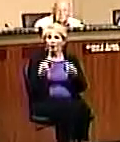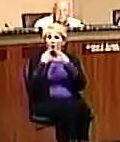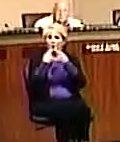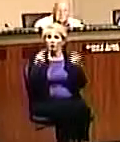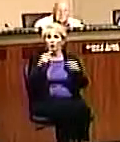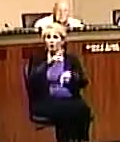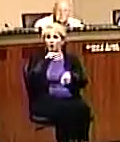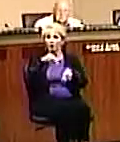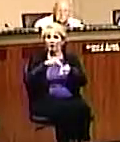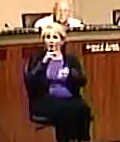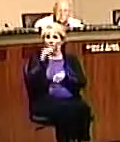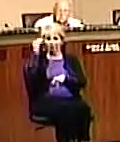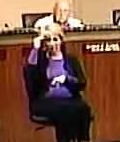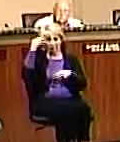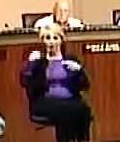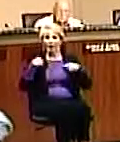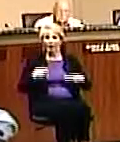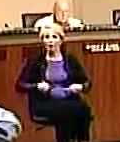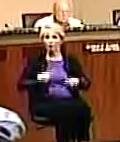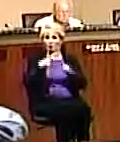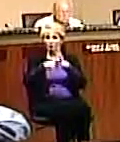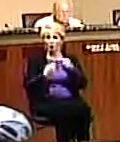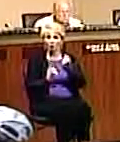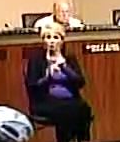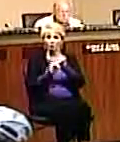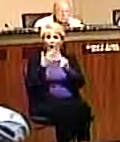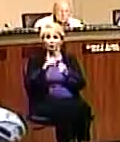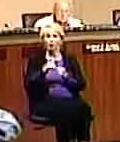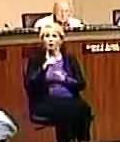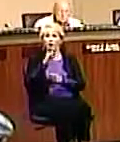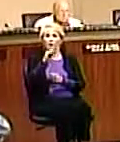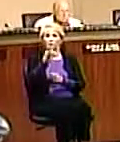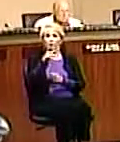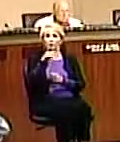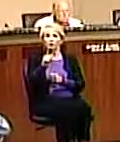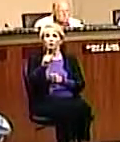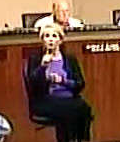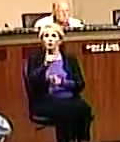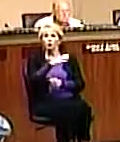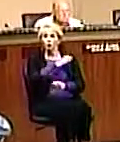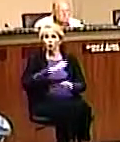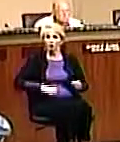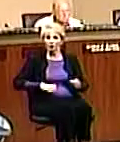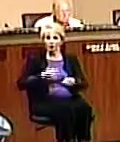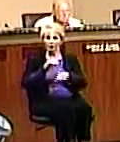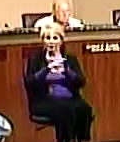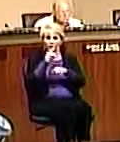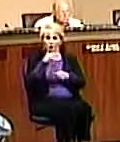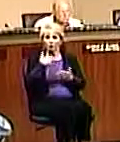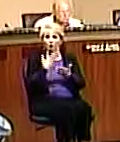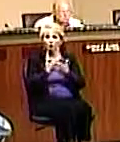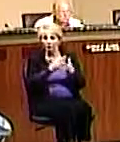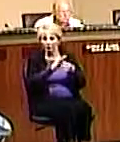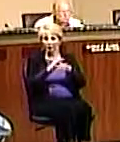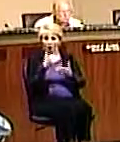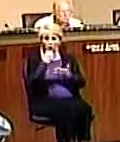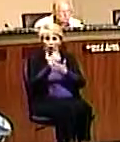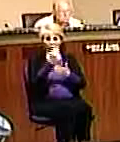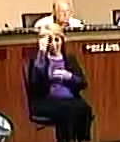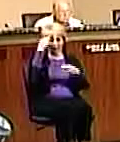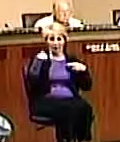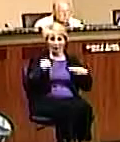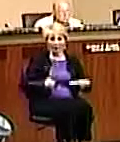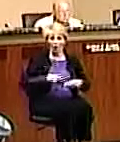Proclamation, National Mental Health Month, sponsored by the Mimosa Christian Counseling. Whereas there is a proven connection between good mental health